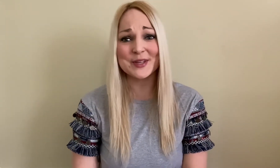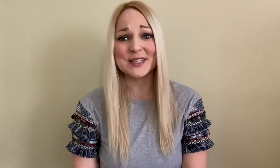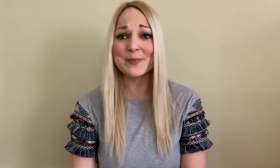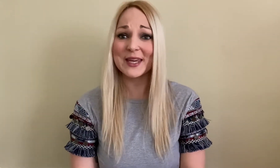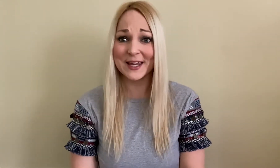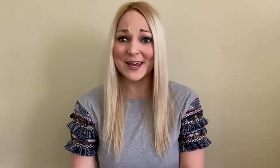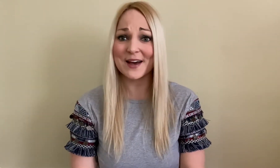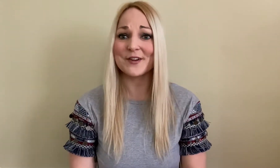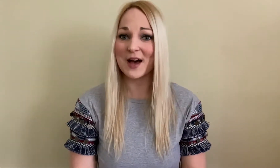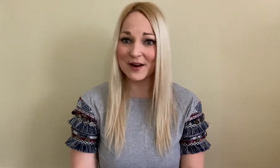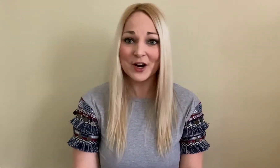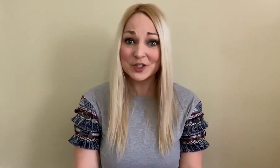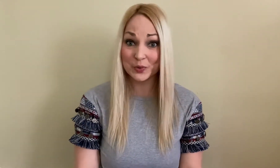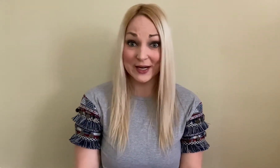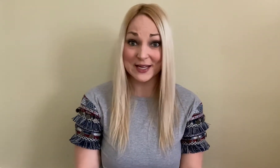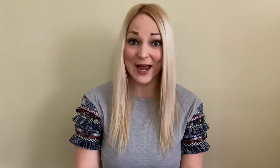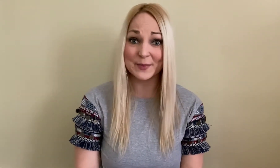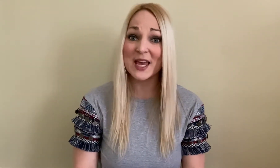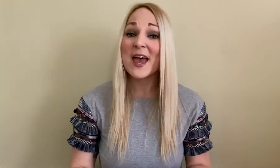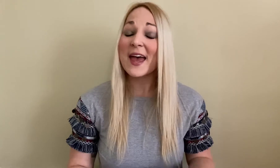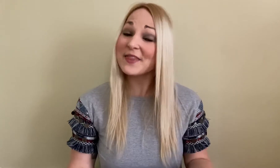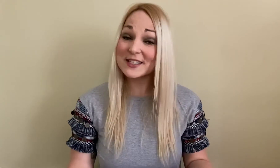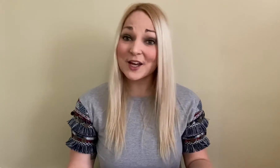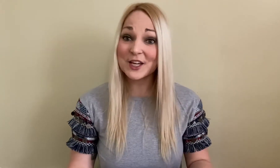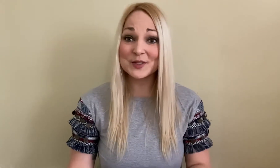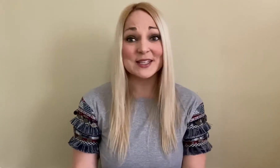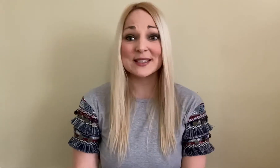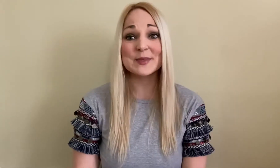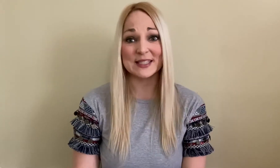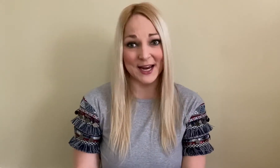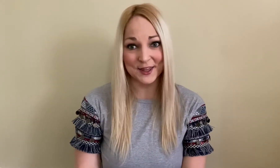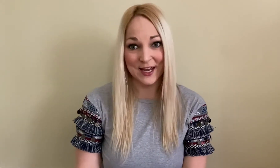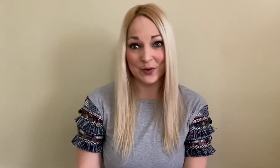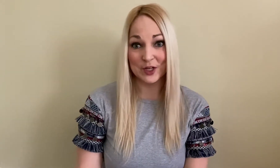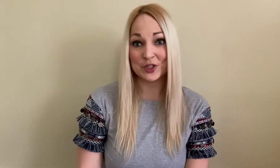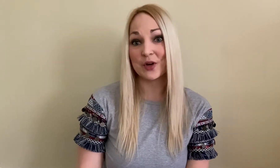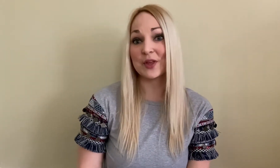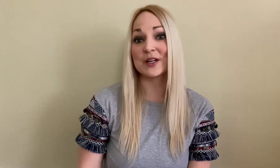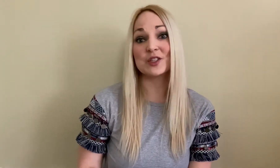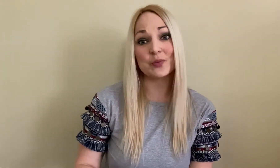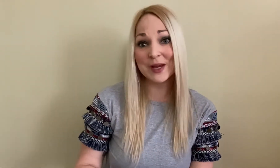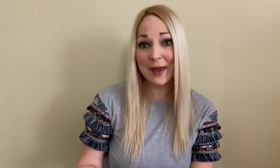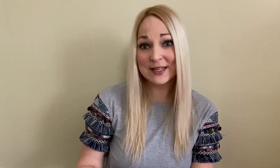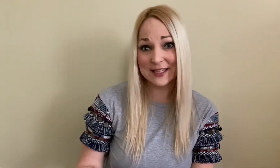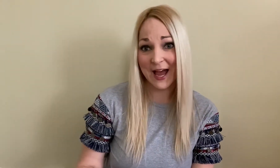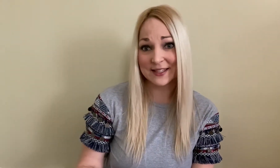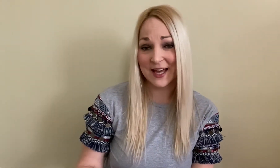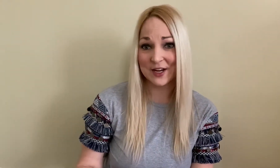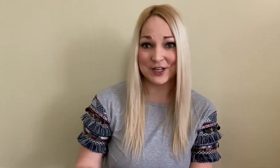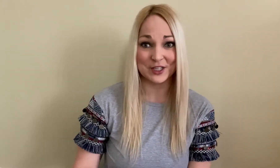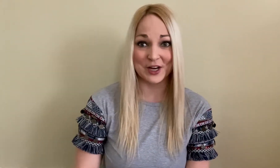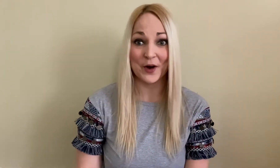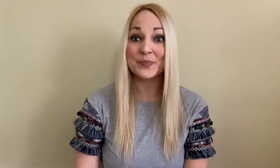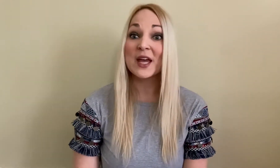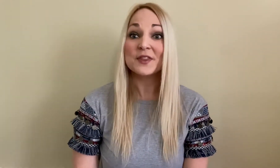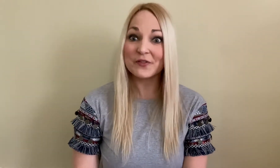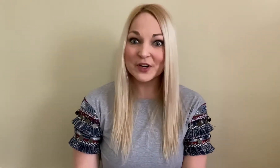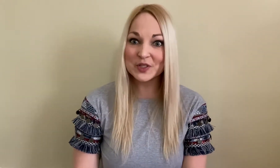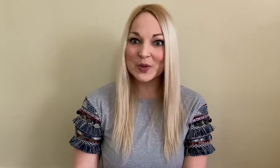at the beginning of a lot of our story times, and this song uses some sign language. So there's three main signs that you need to know. The first one